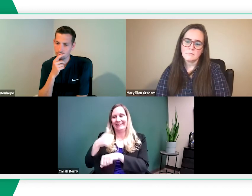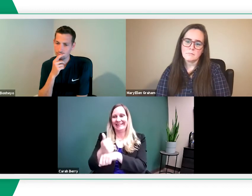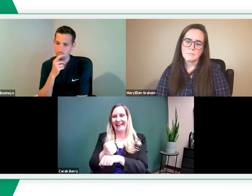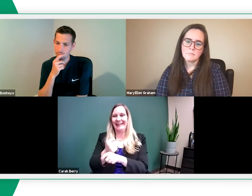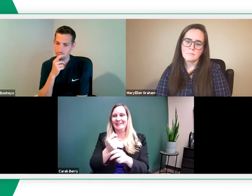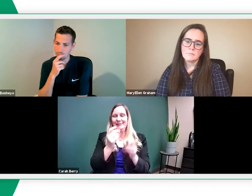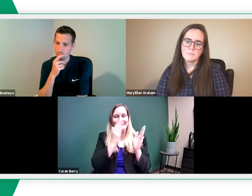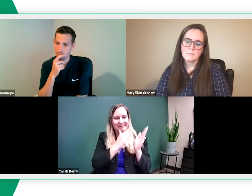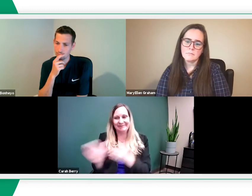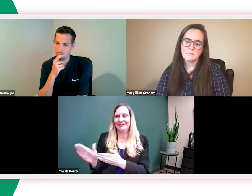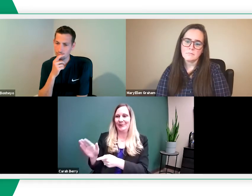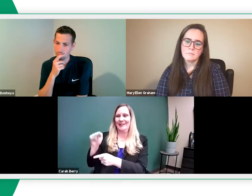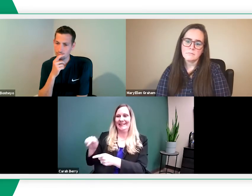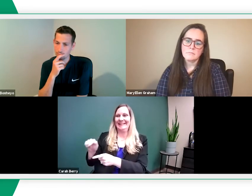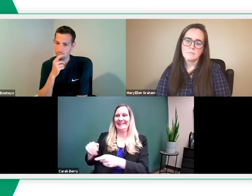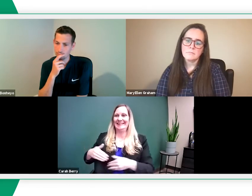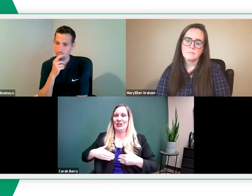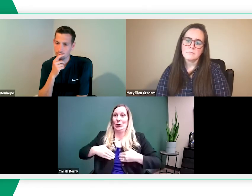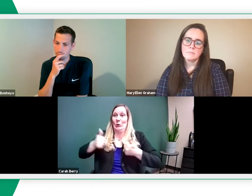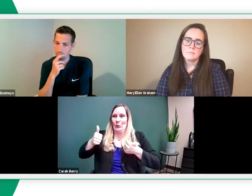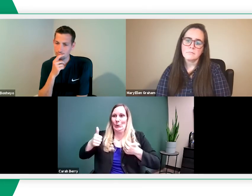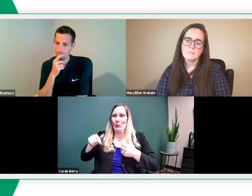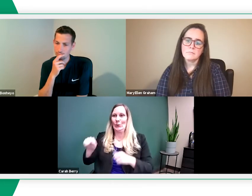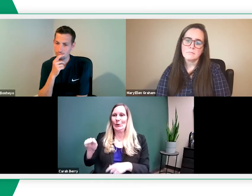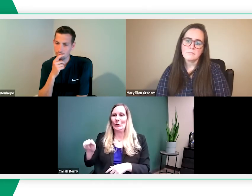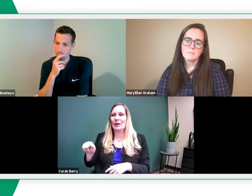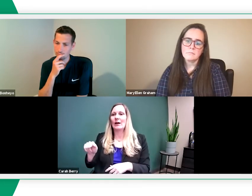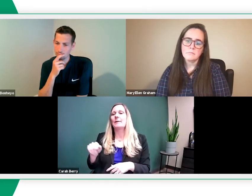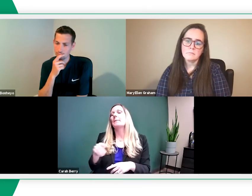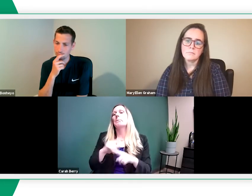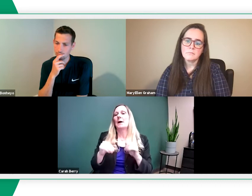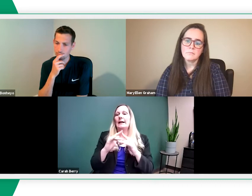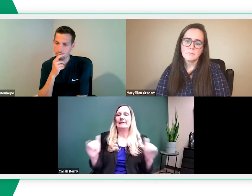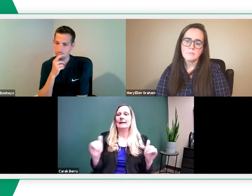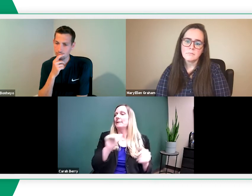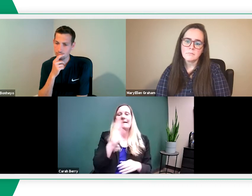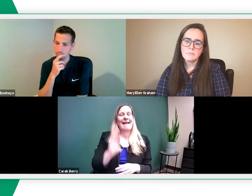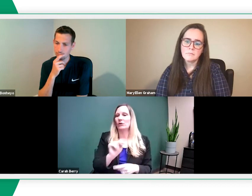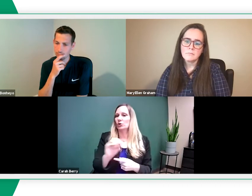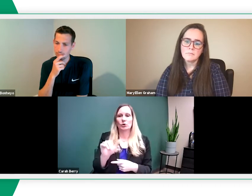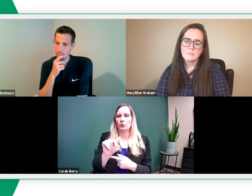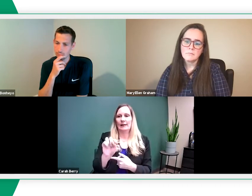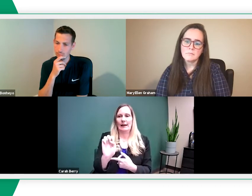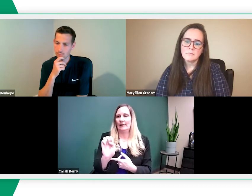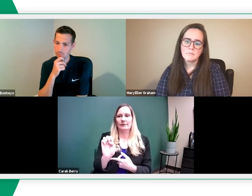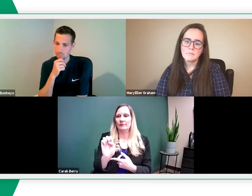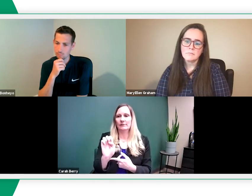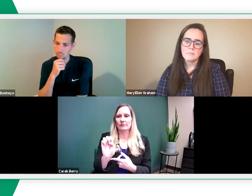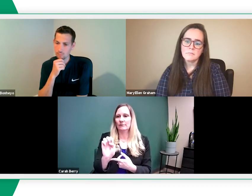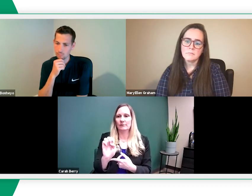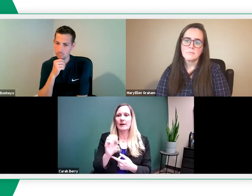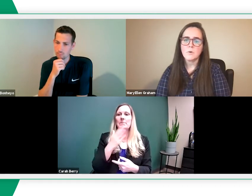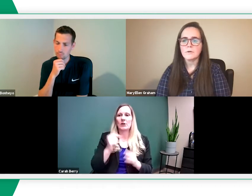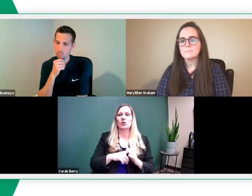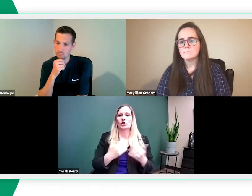That's why I would like to kind of change the mindset of people to start when they're young. But at the same time, it's